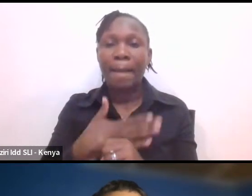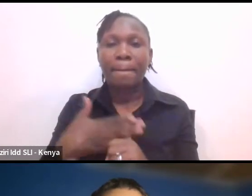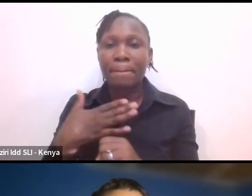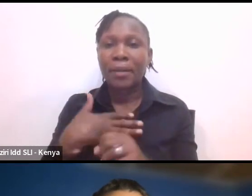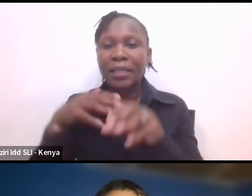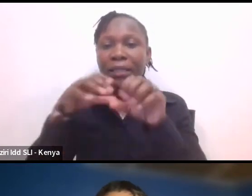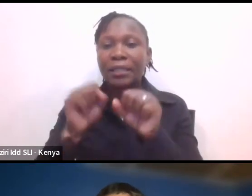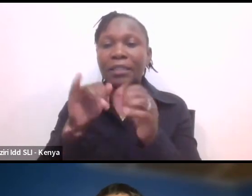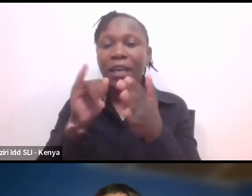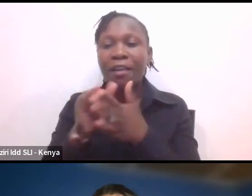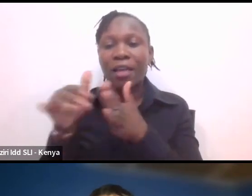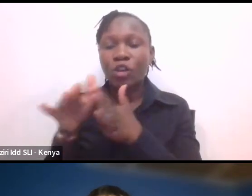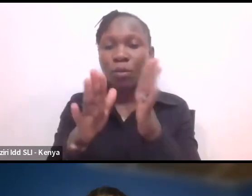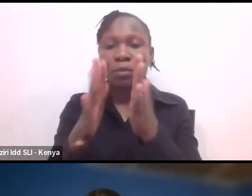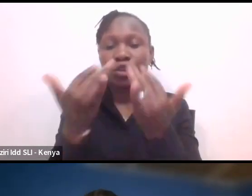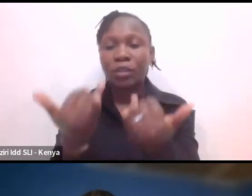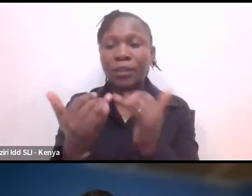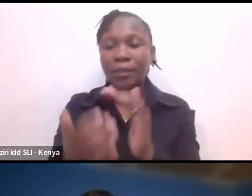to do so.